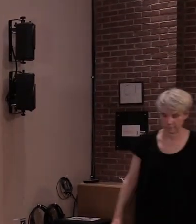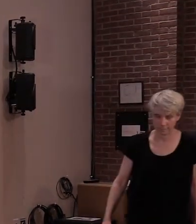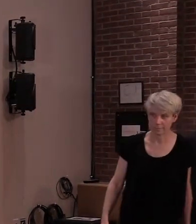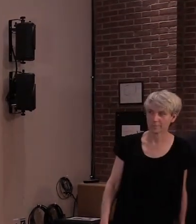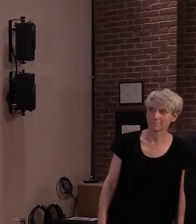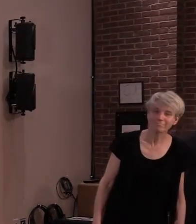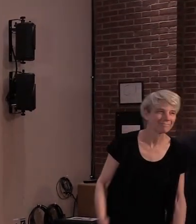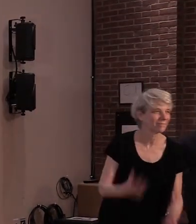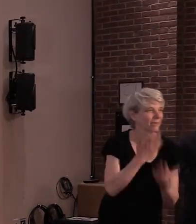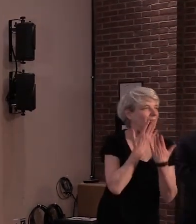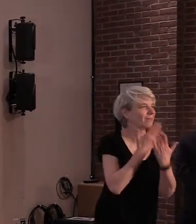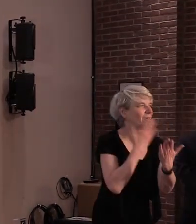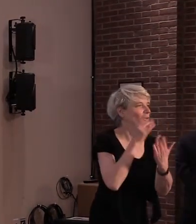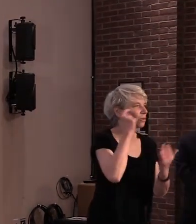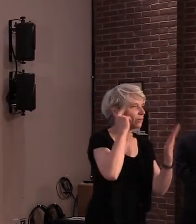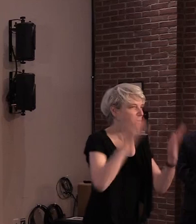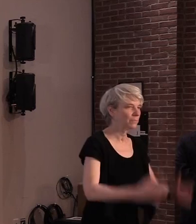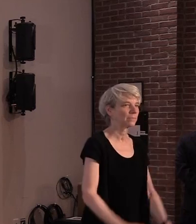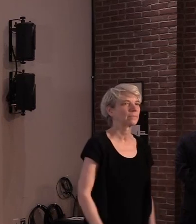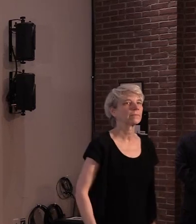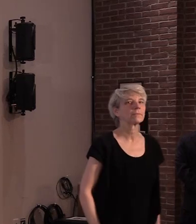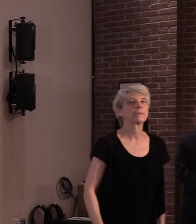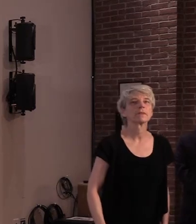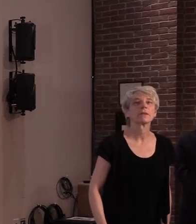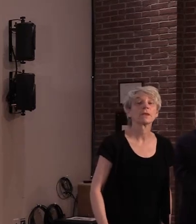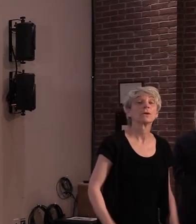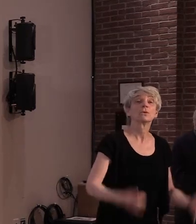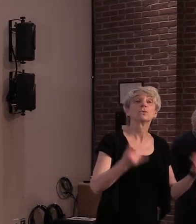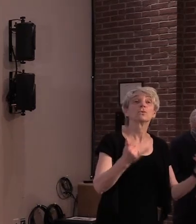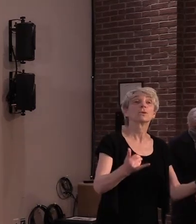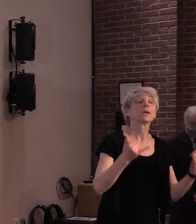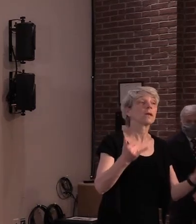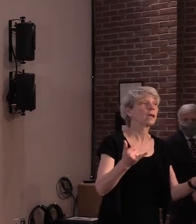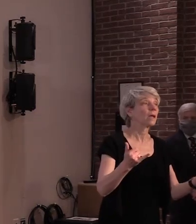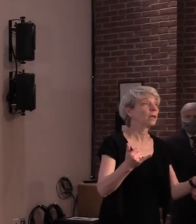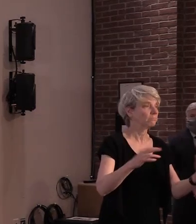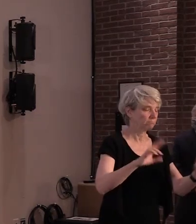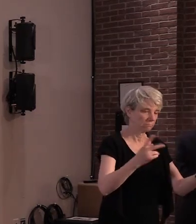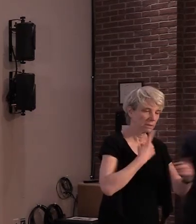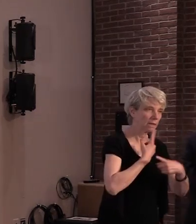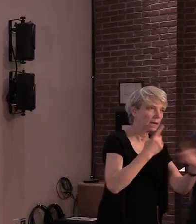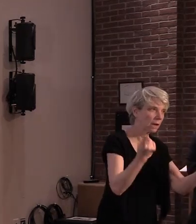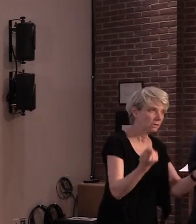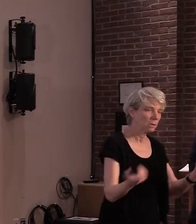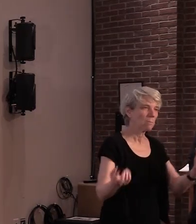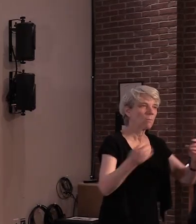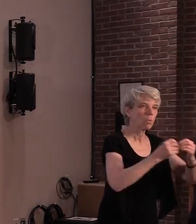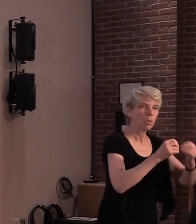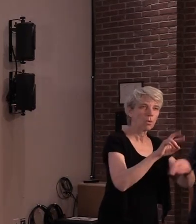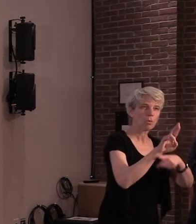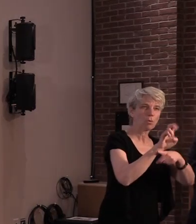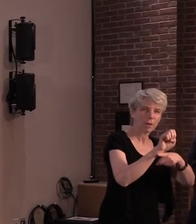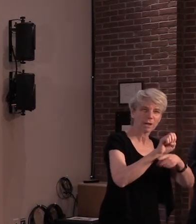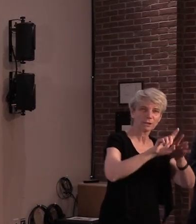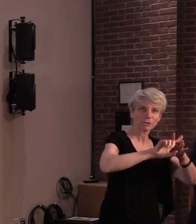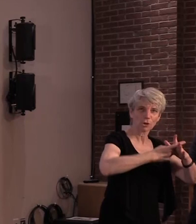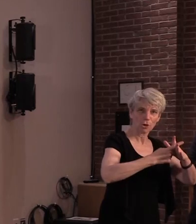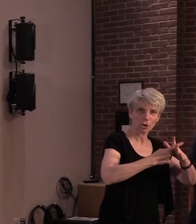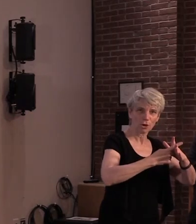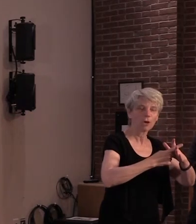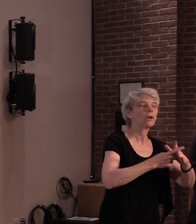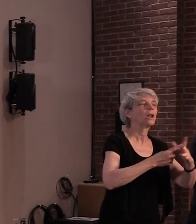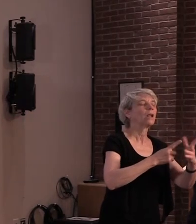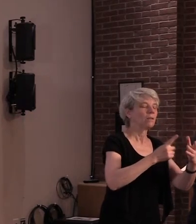Thank you, Governor. Today I'm here to announce the further restarting and final steps to complete the opening